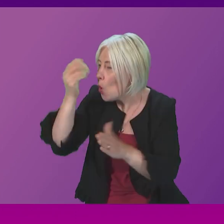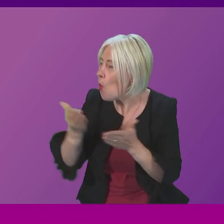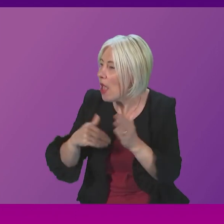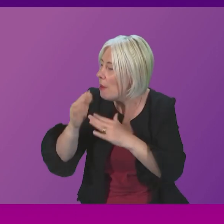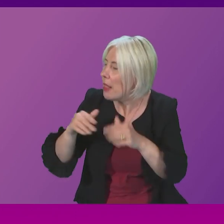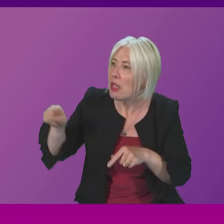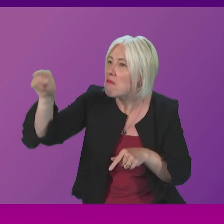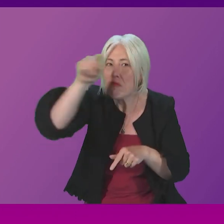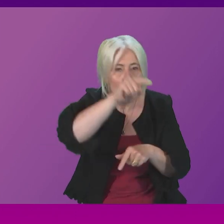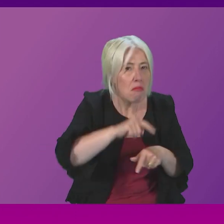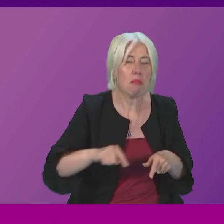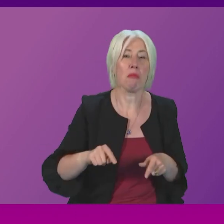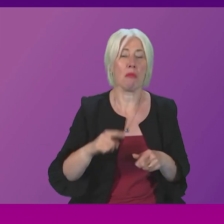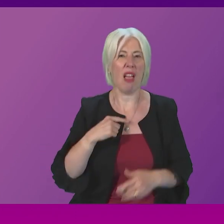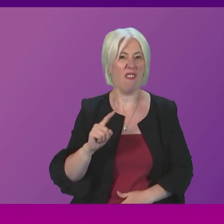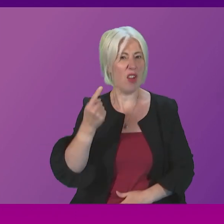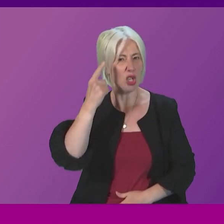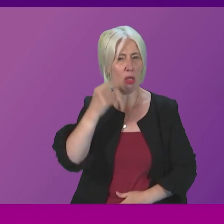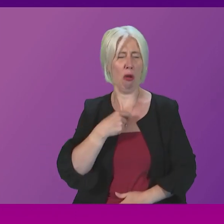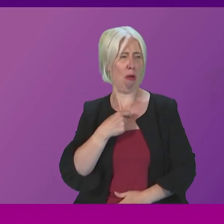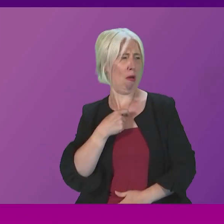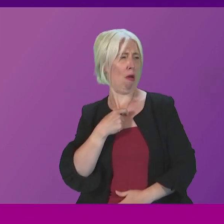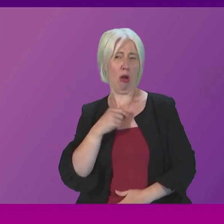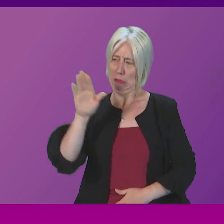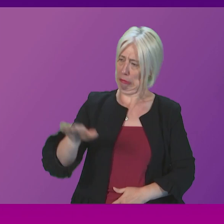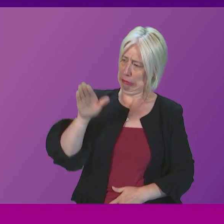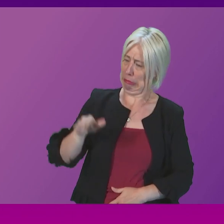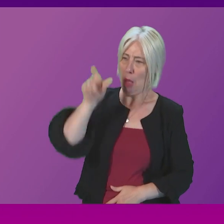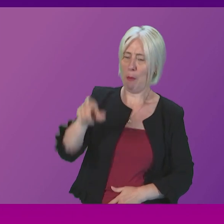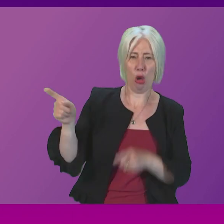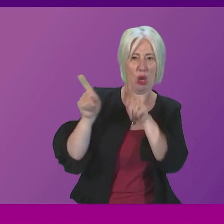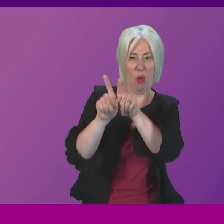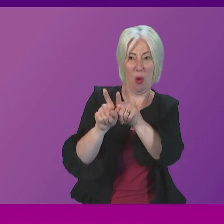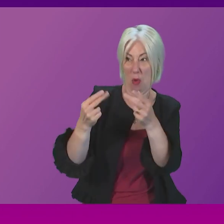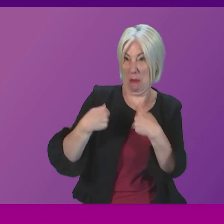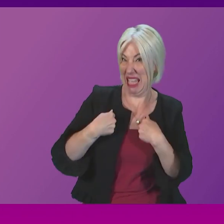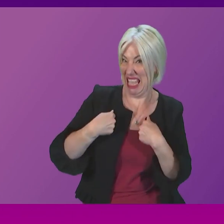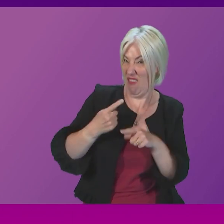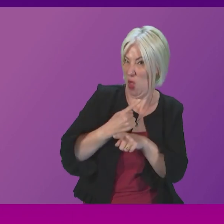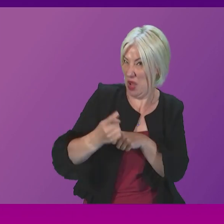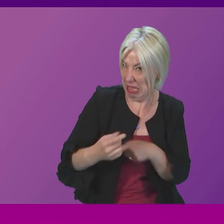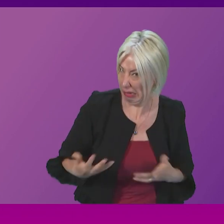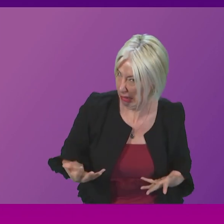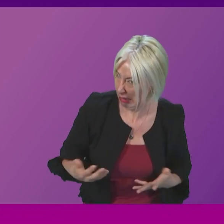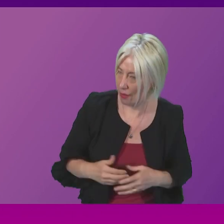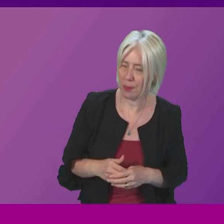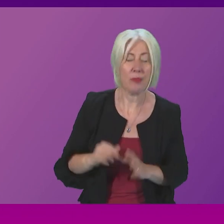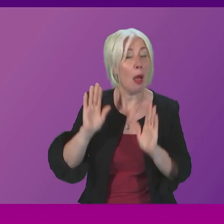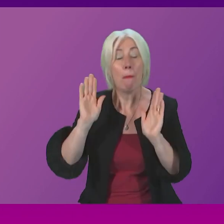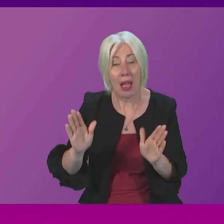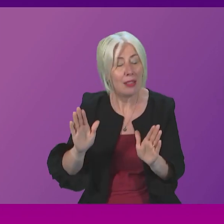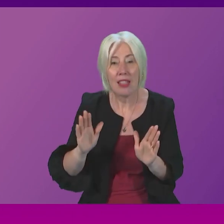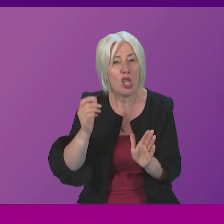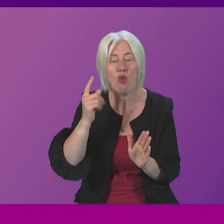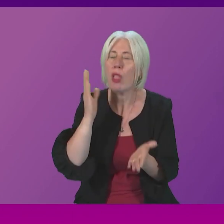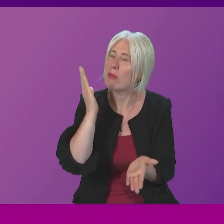place. And at first I thought, that's a shame, this poor person's basically got to hang about with me all week. And I didn't realise